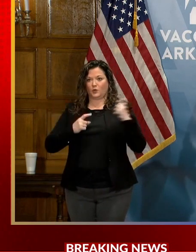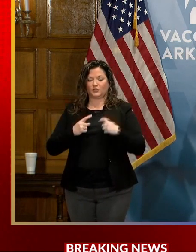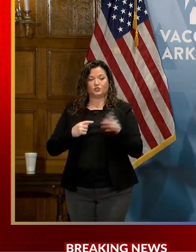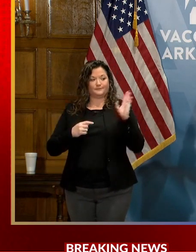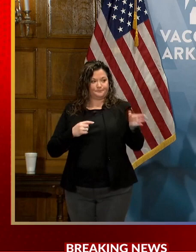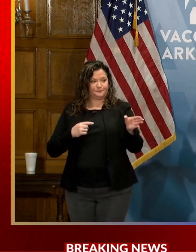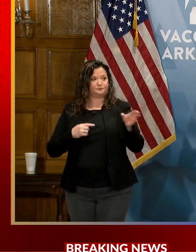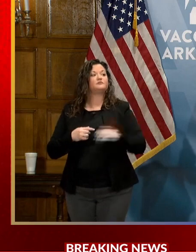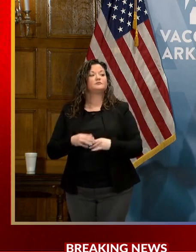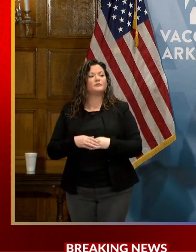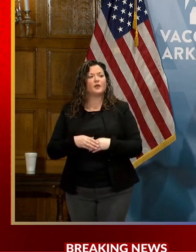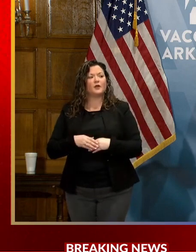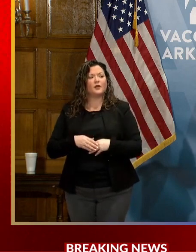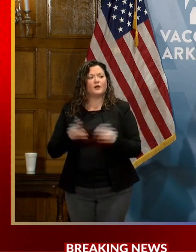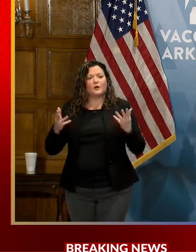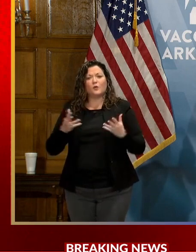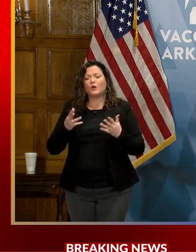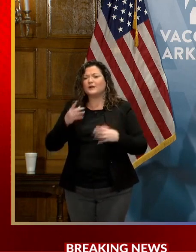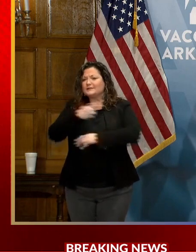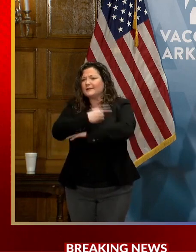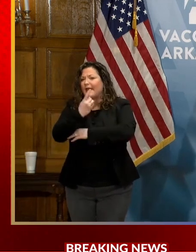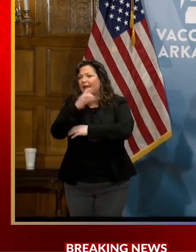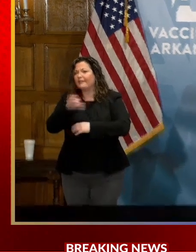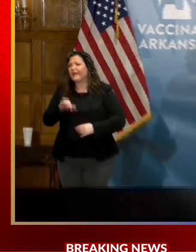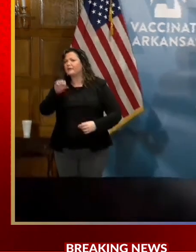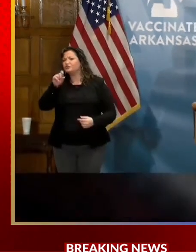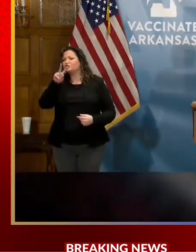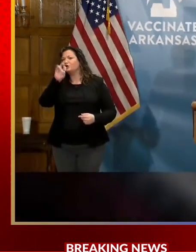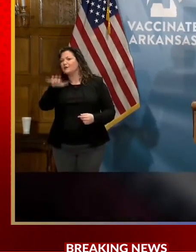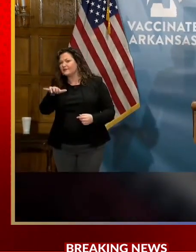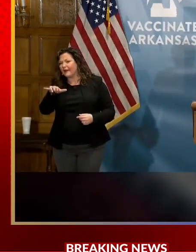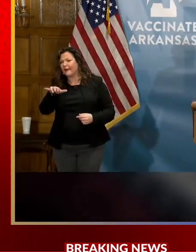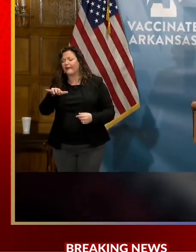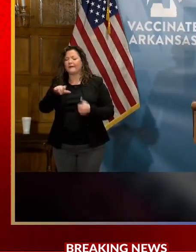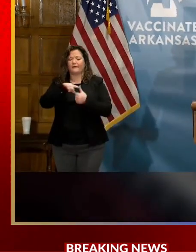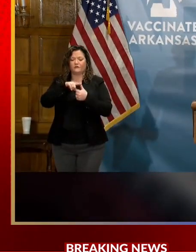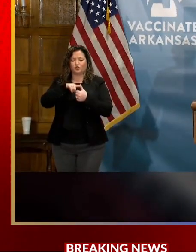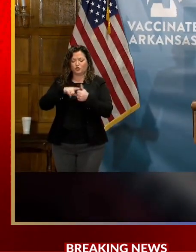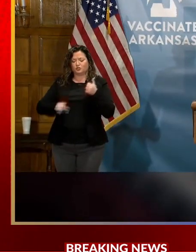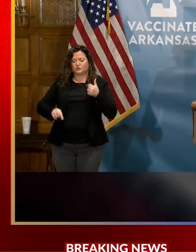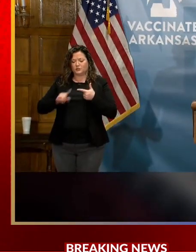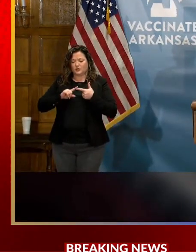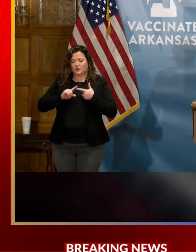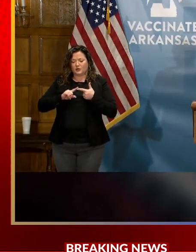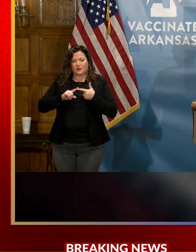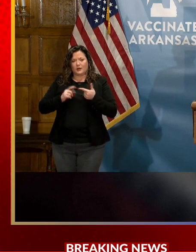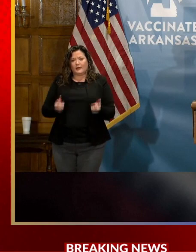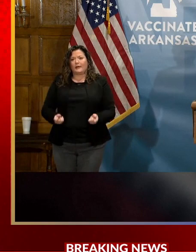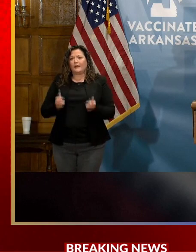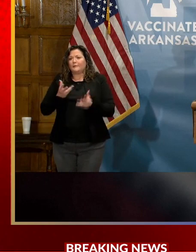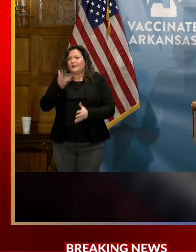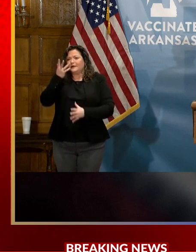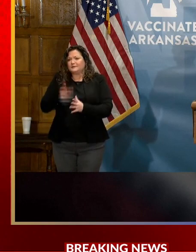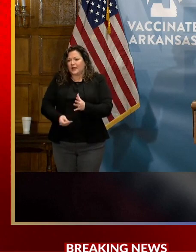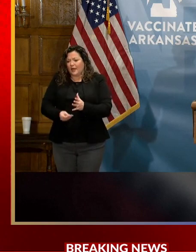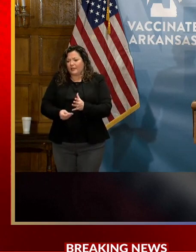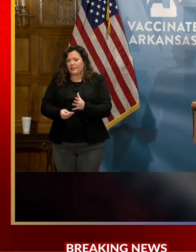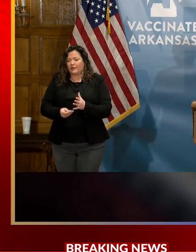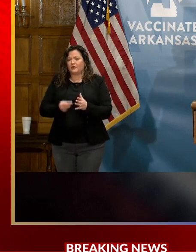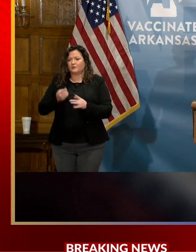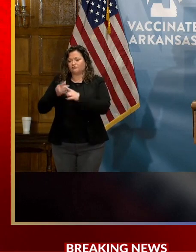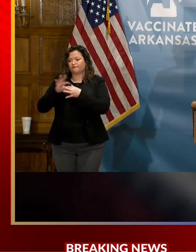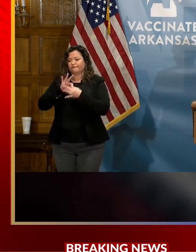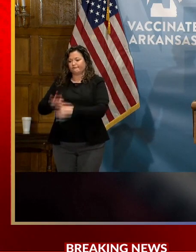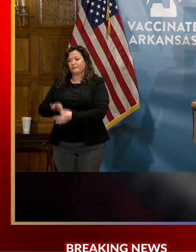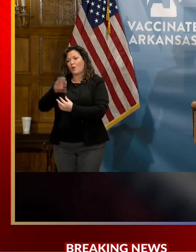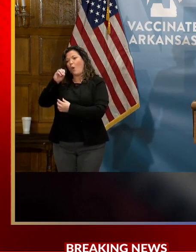Do you know what day the survey was? And number two, do you know how many of these deaths that we're reporting were Omicron